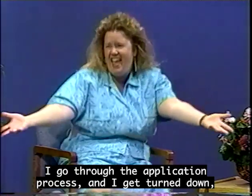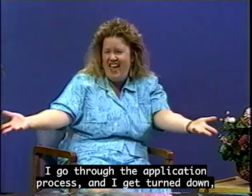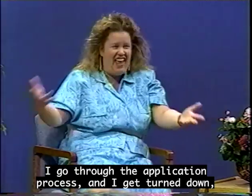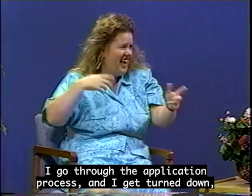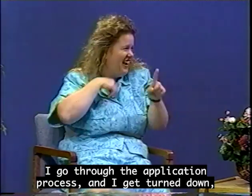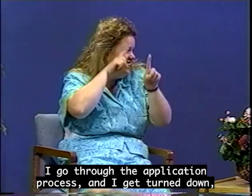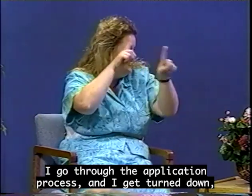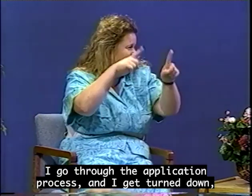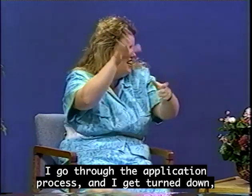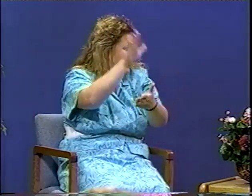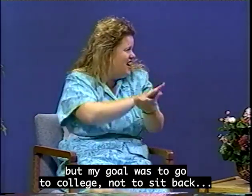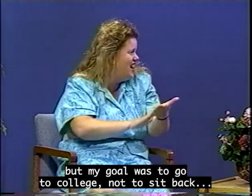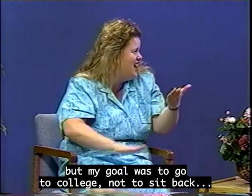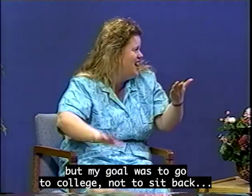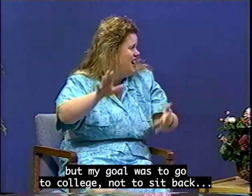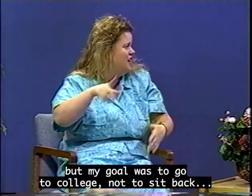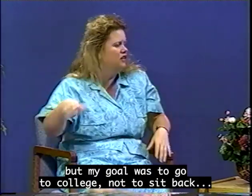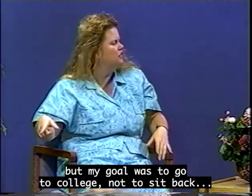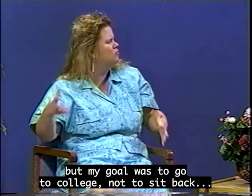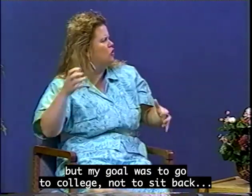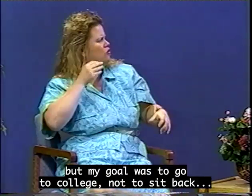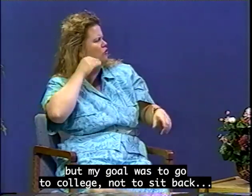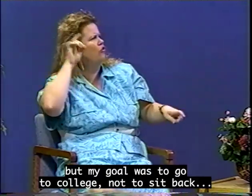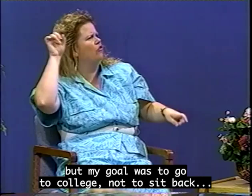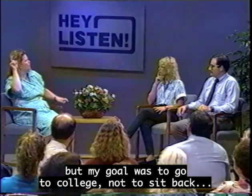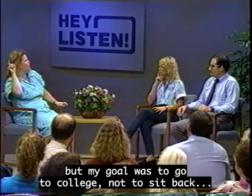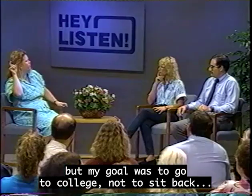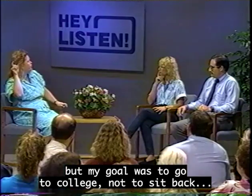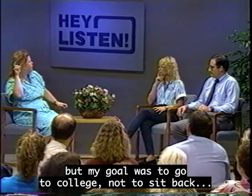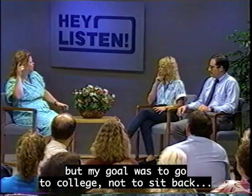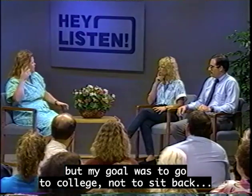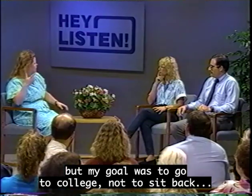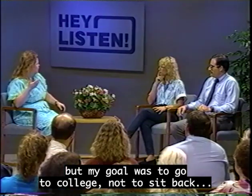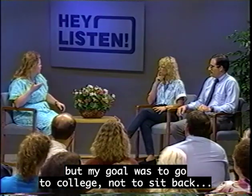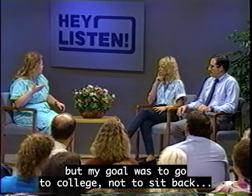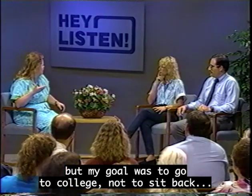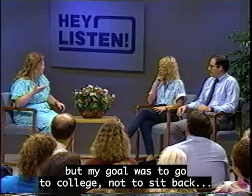get turned down. But my goal was to go to college,